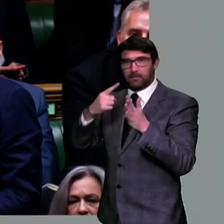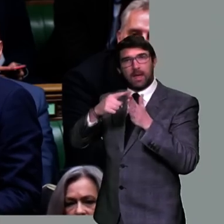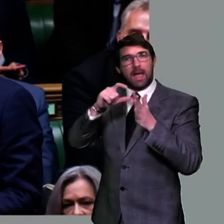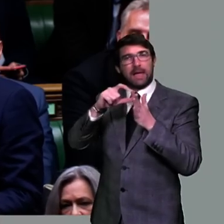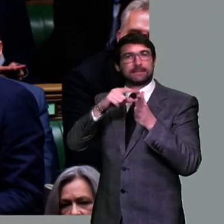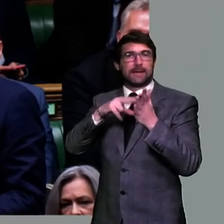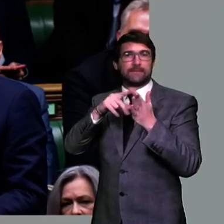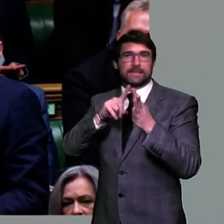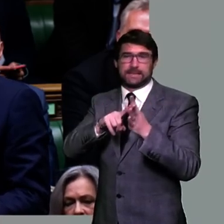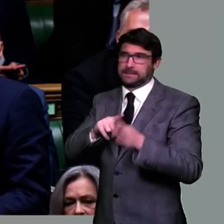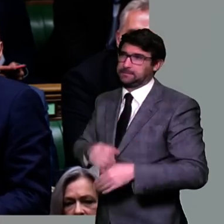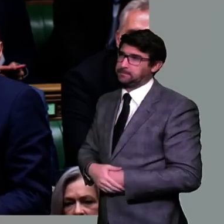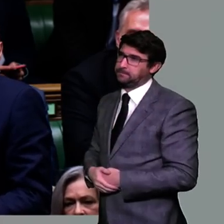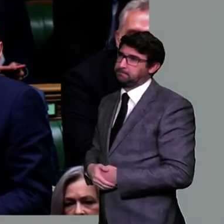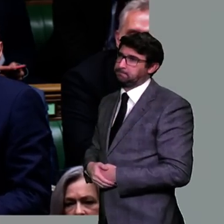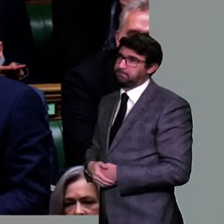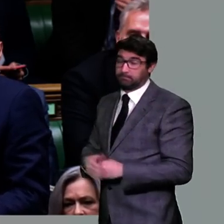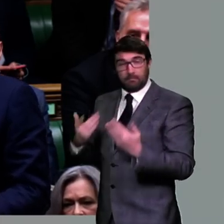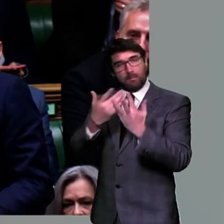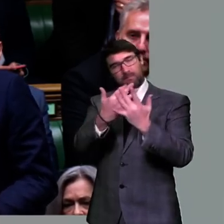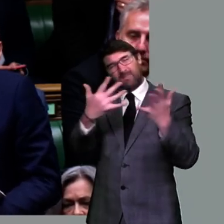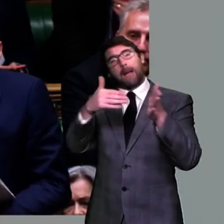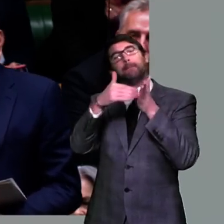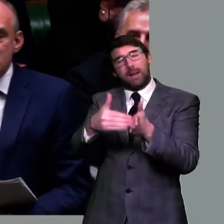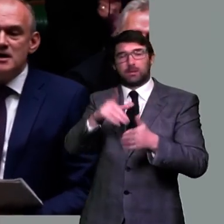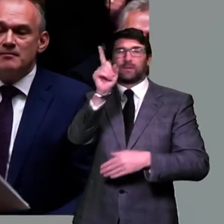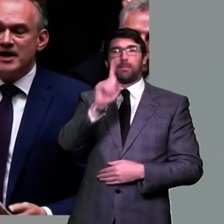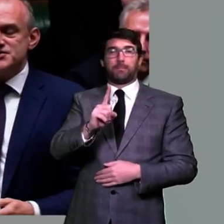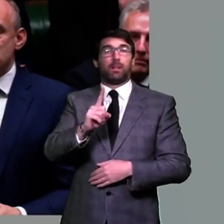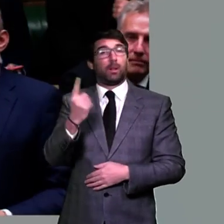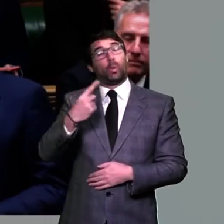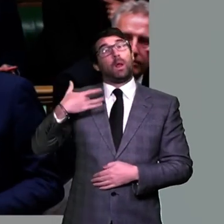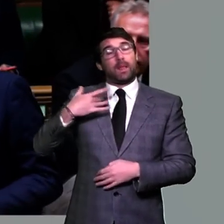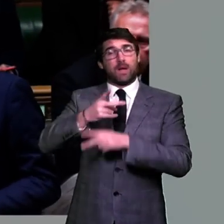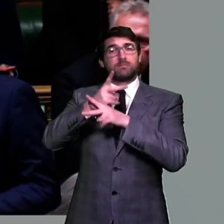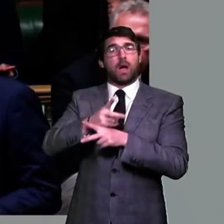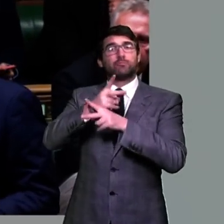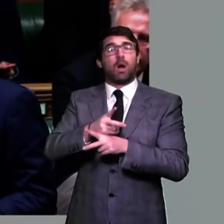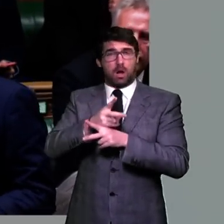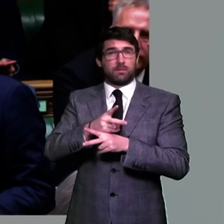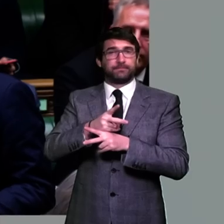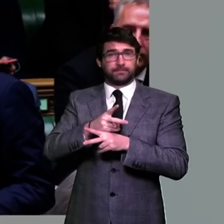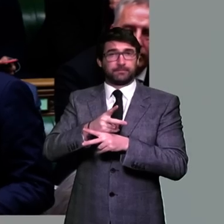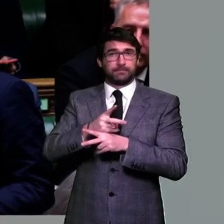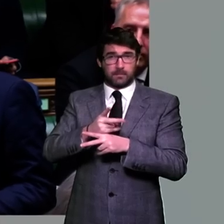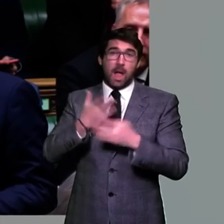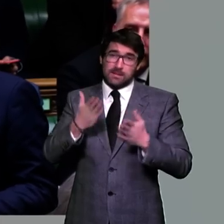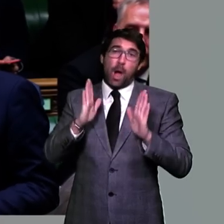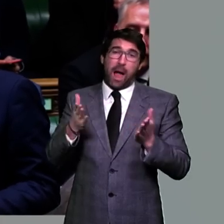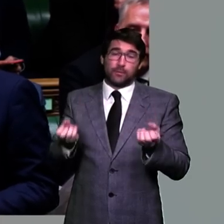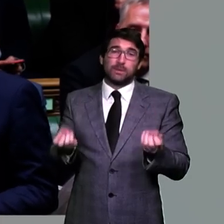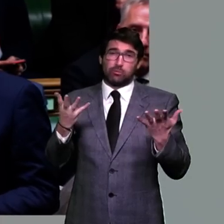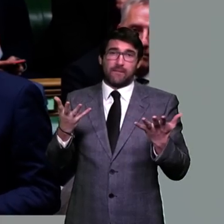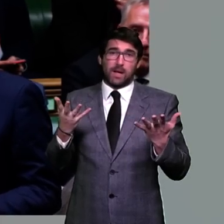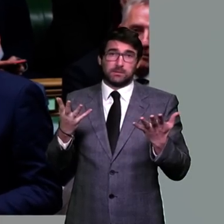on food and heating. One told Carers UK, "My son is incontinent. If we don't wash him in